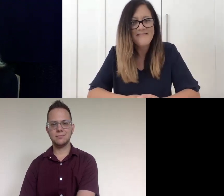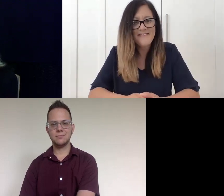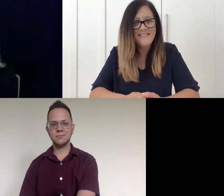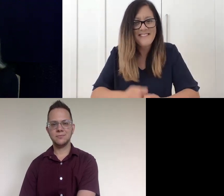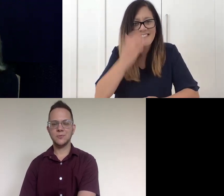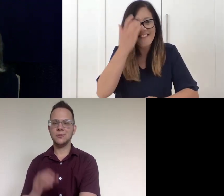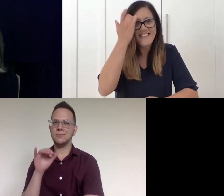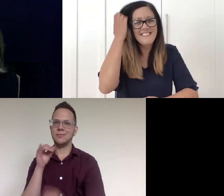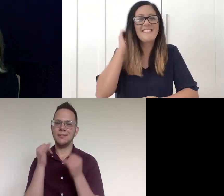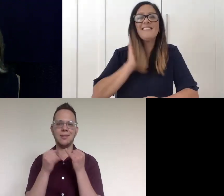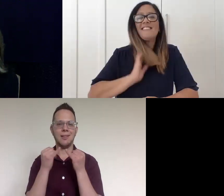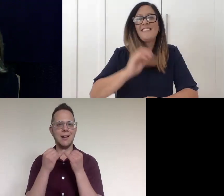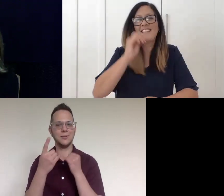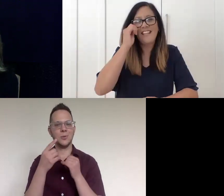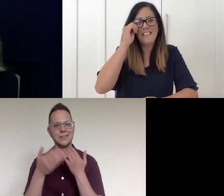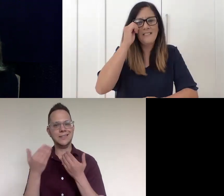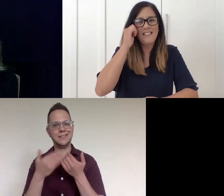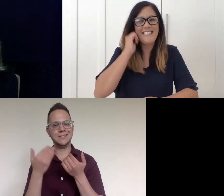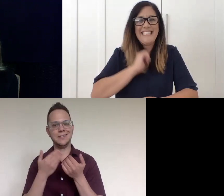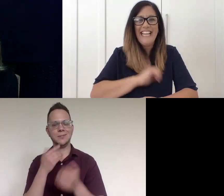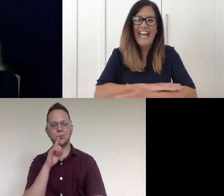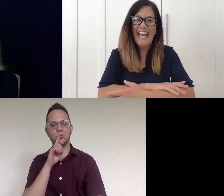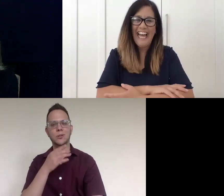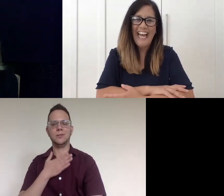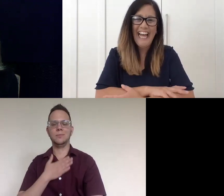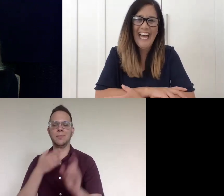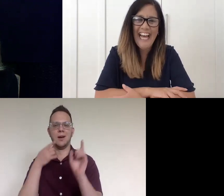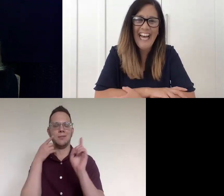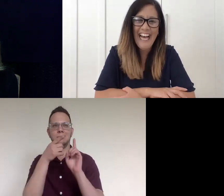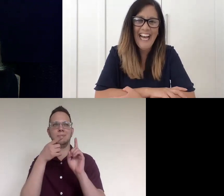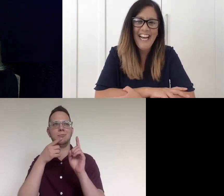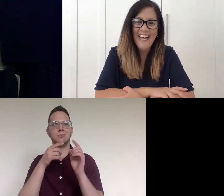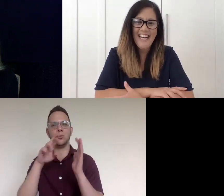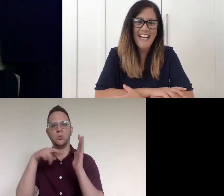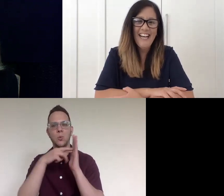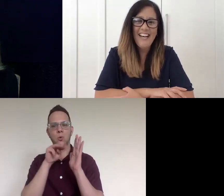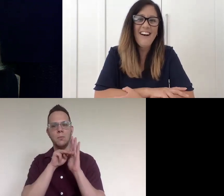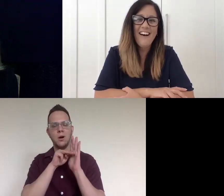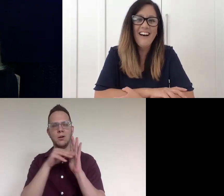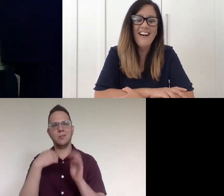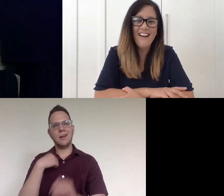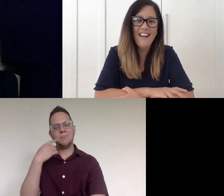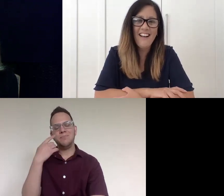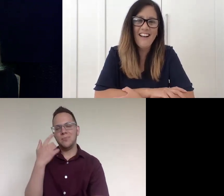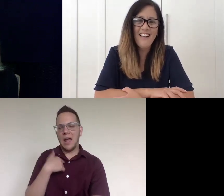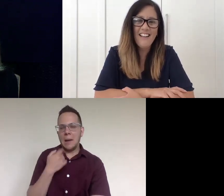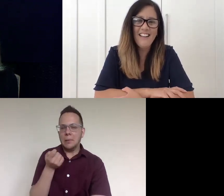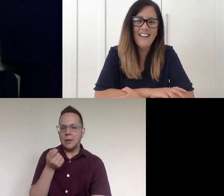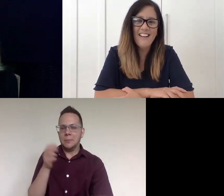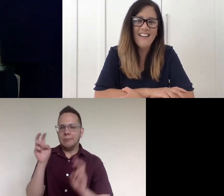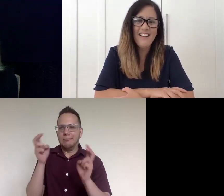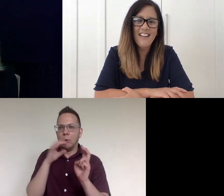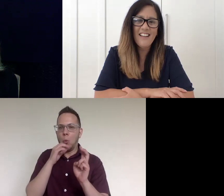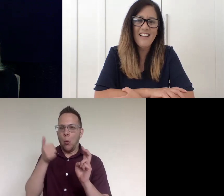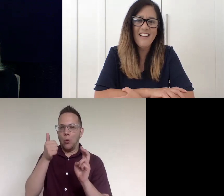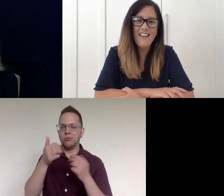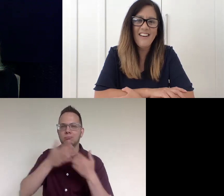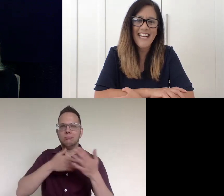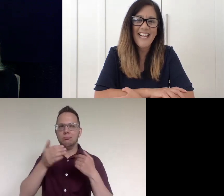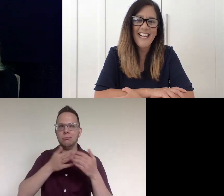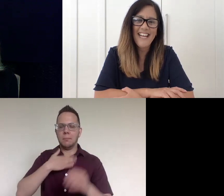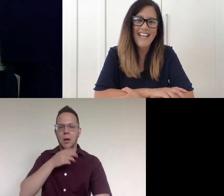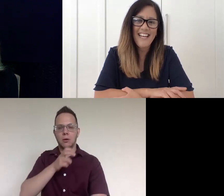So tell me a little bit more about that. Well, the last part is easy because a role model, I must